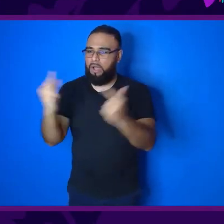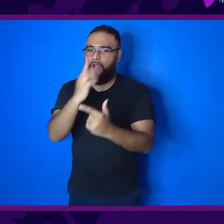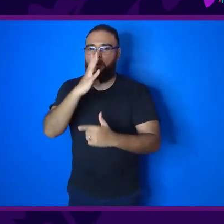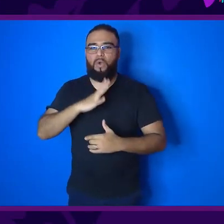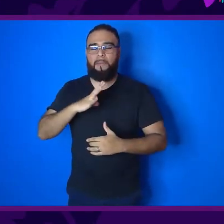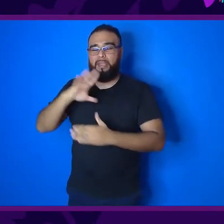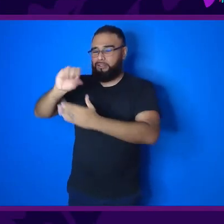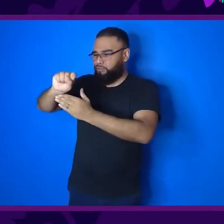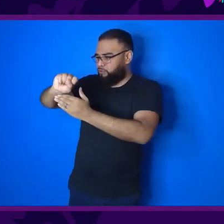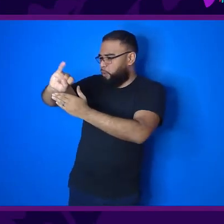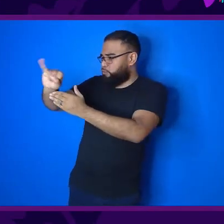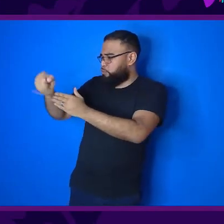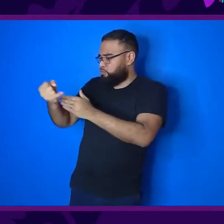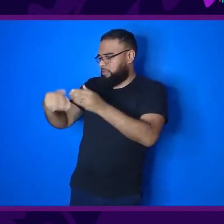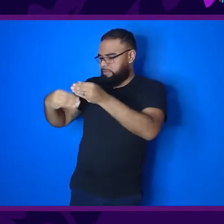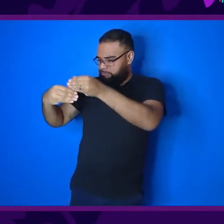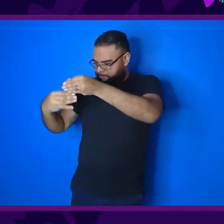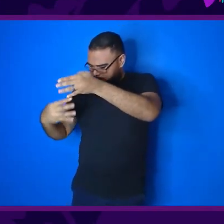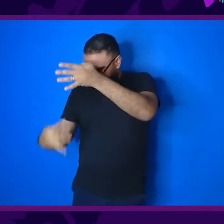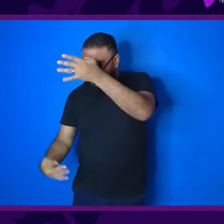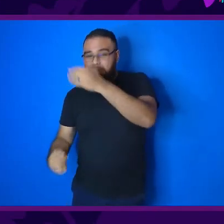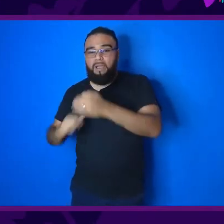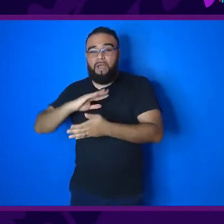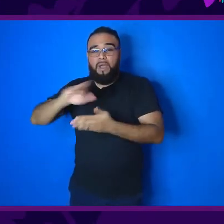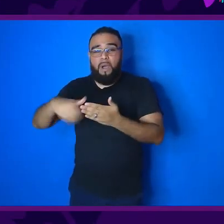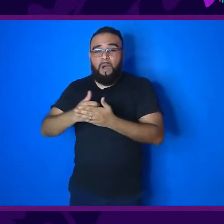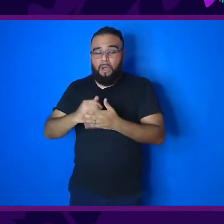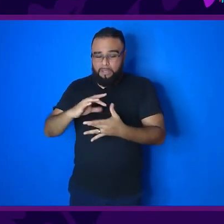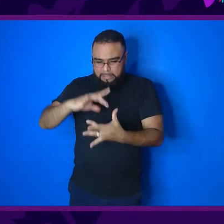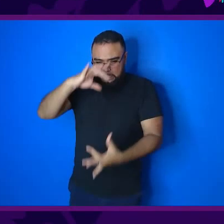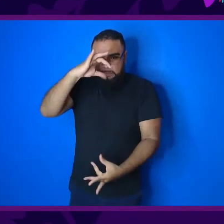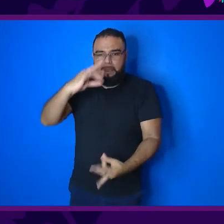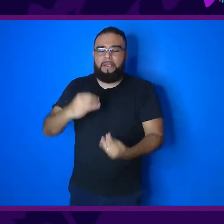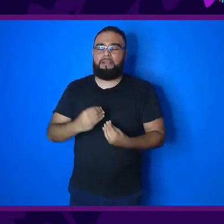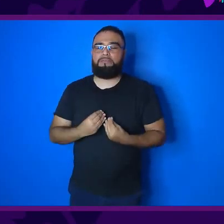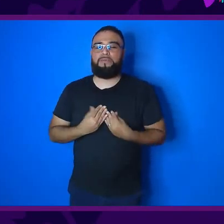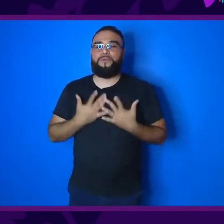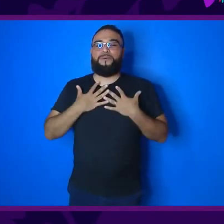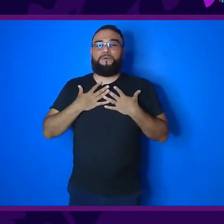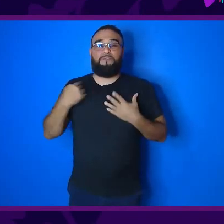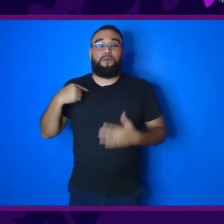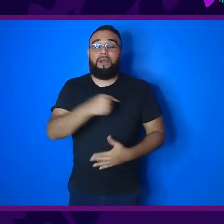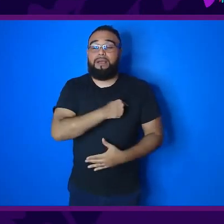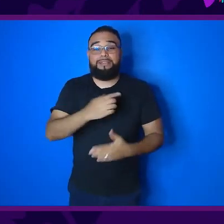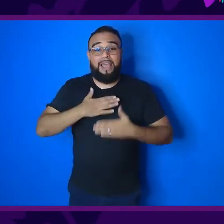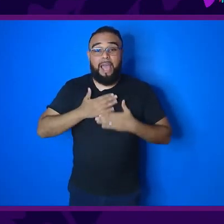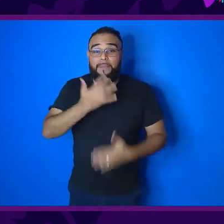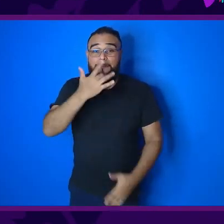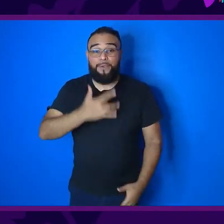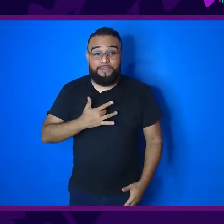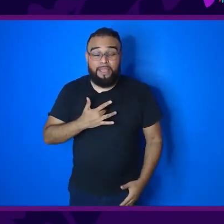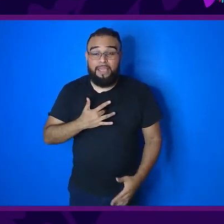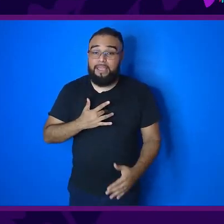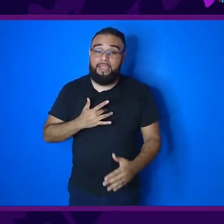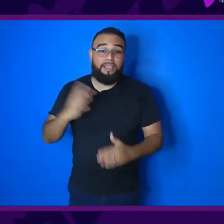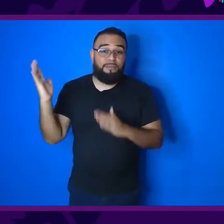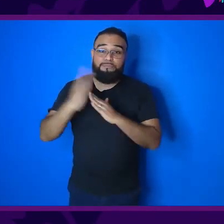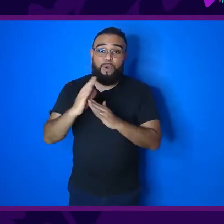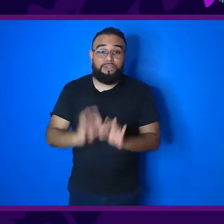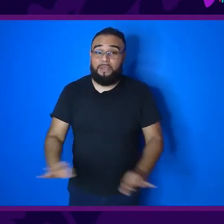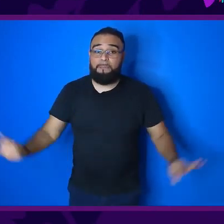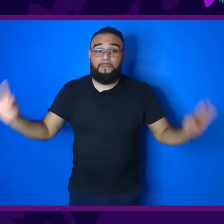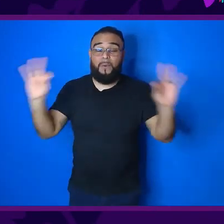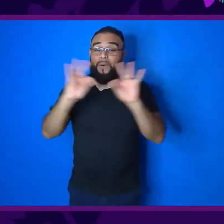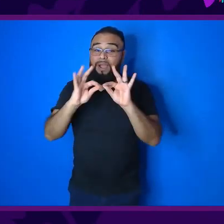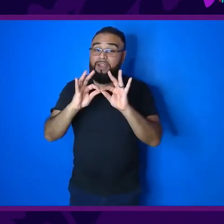the spirit that you provide for us. Happy birthday, but most importantly, we will send the message that